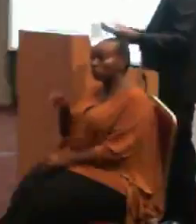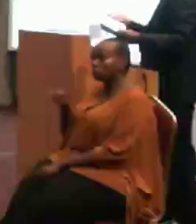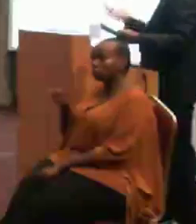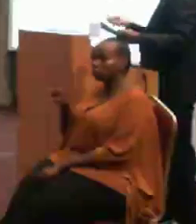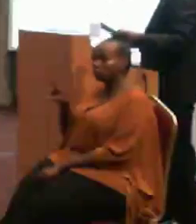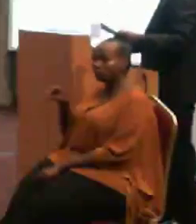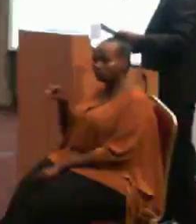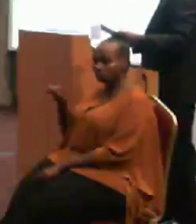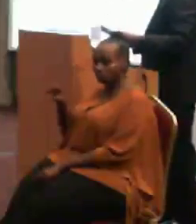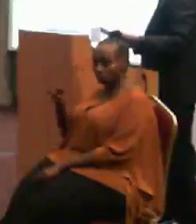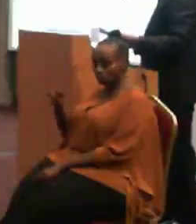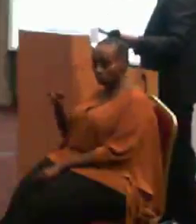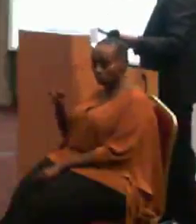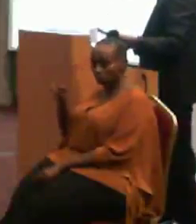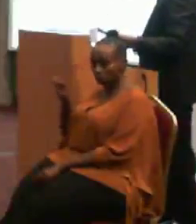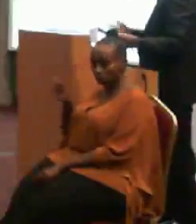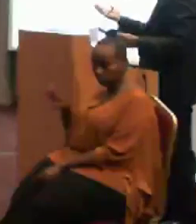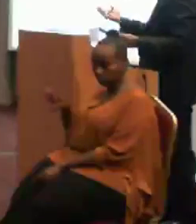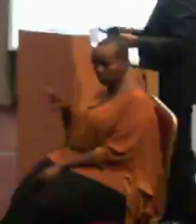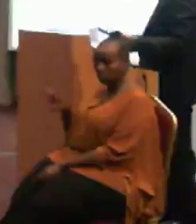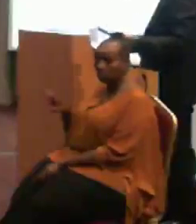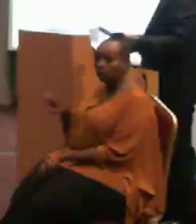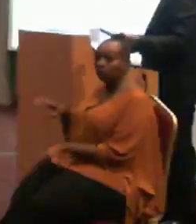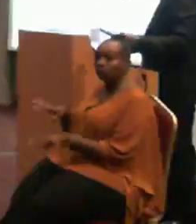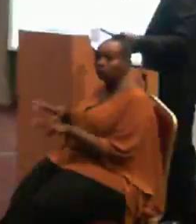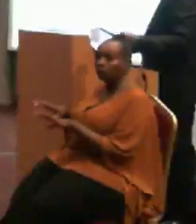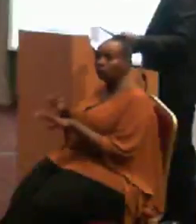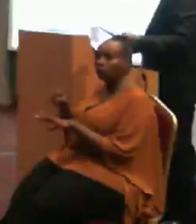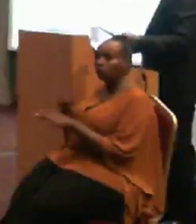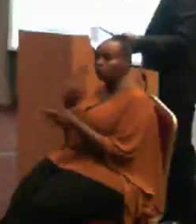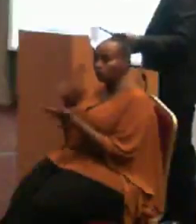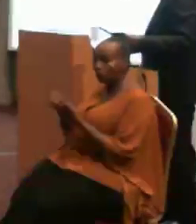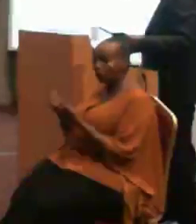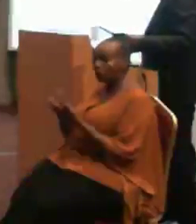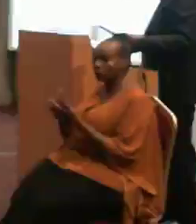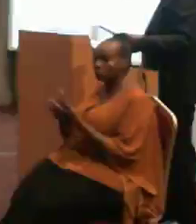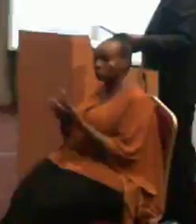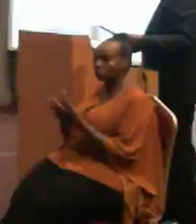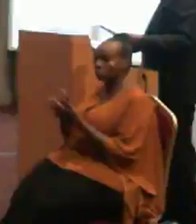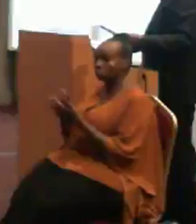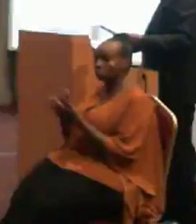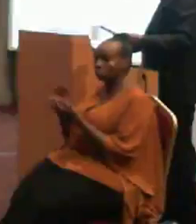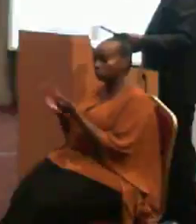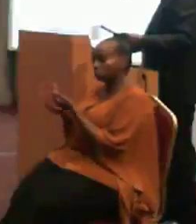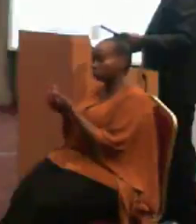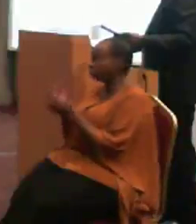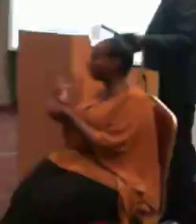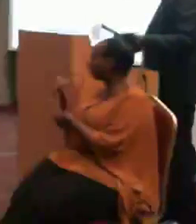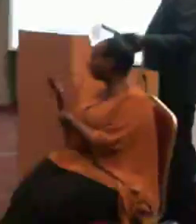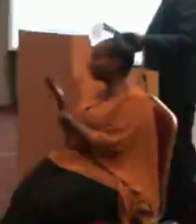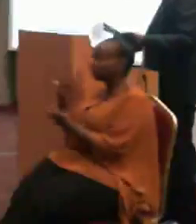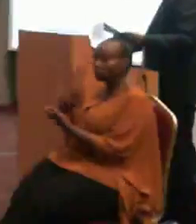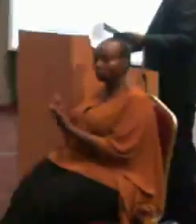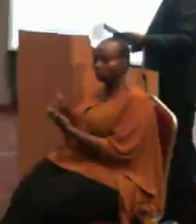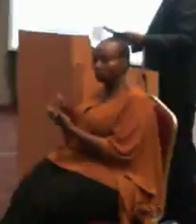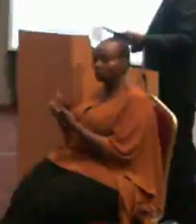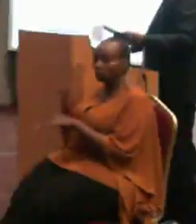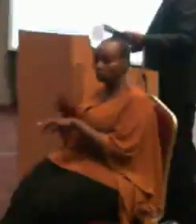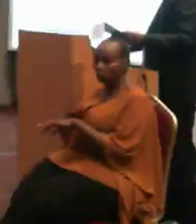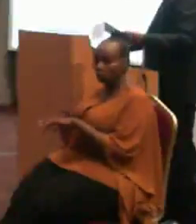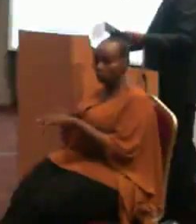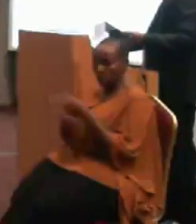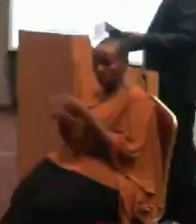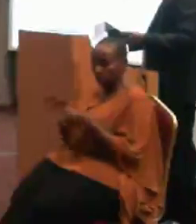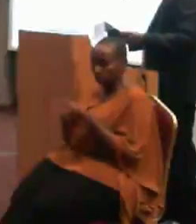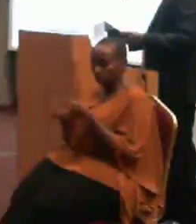macros, we glad to share that with you. We can provide an extract of that. The other question on the